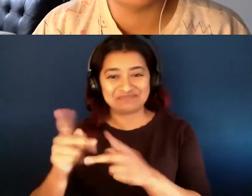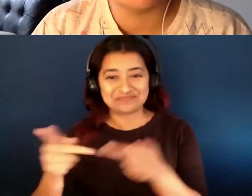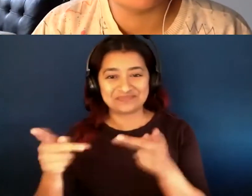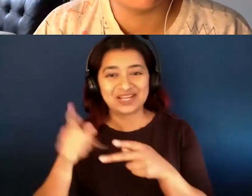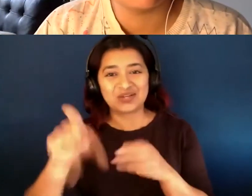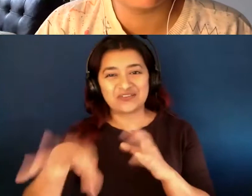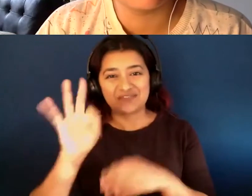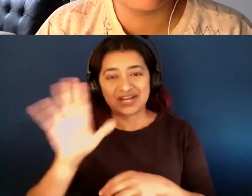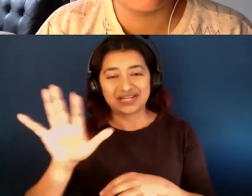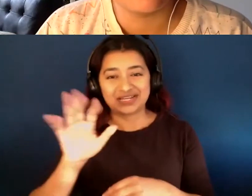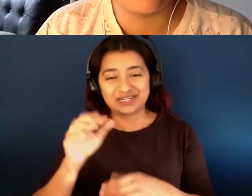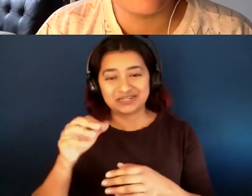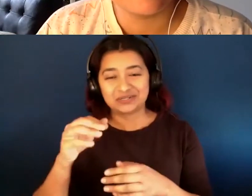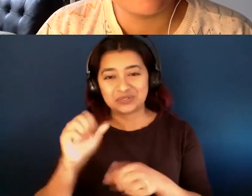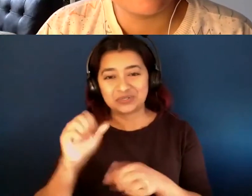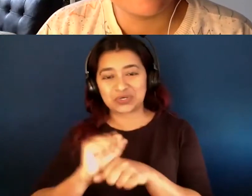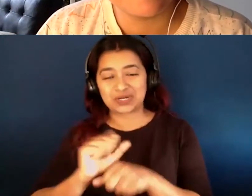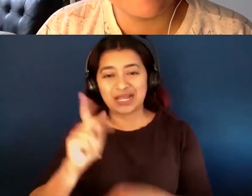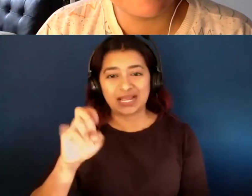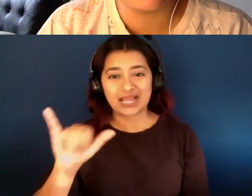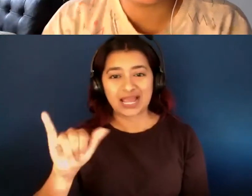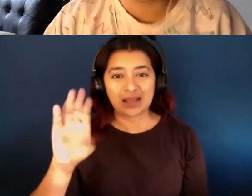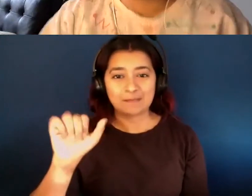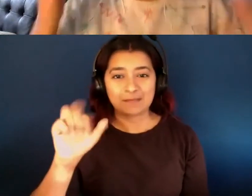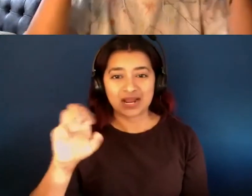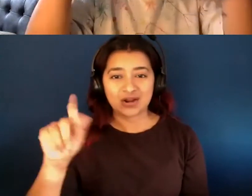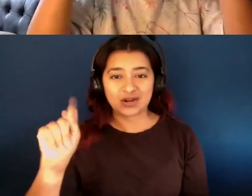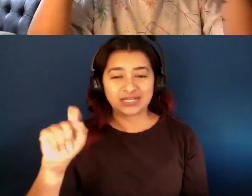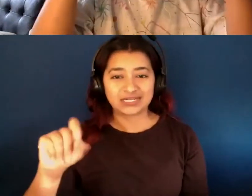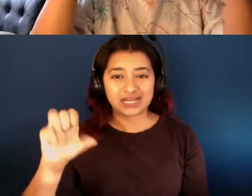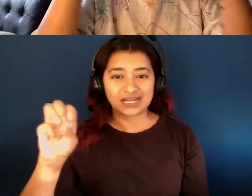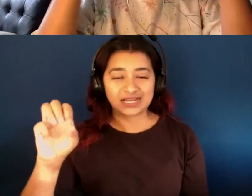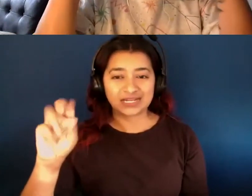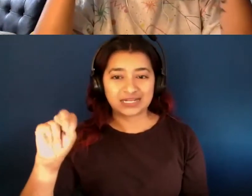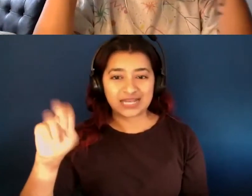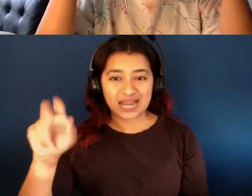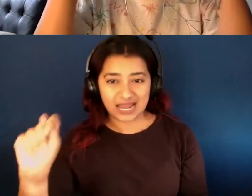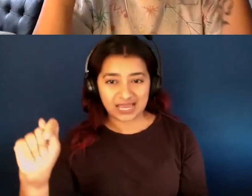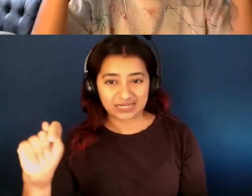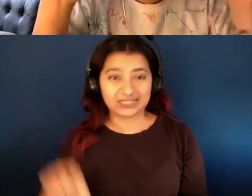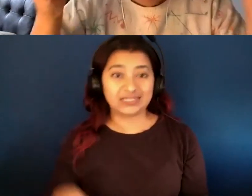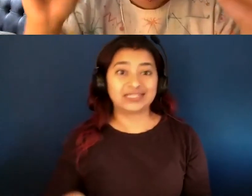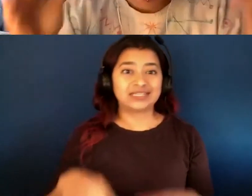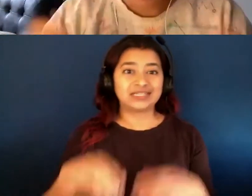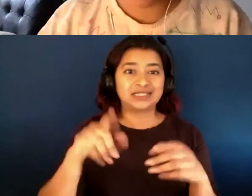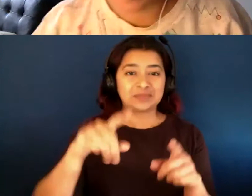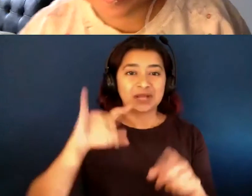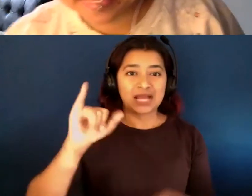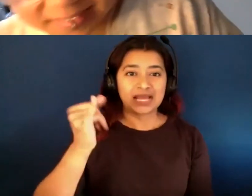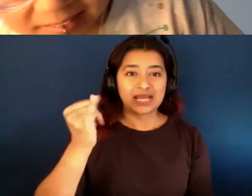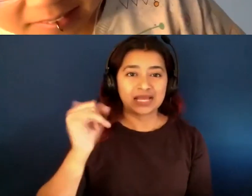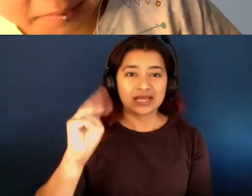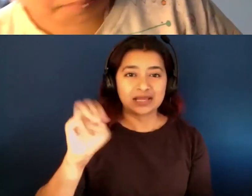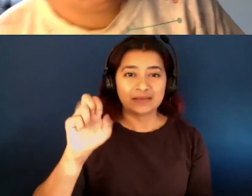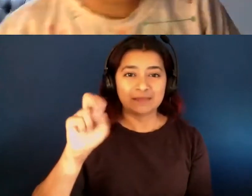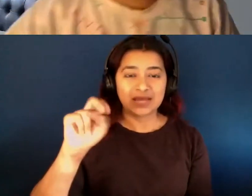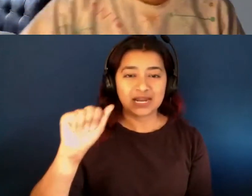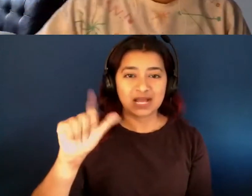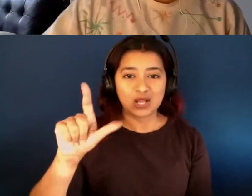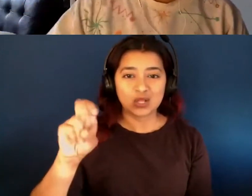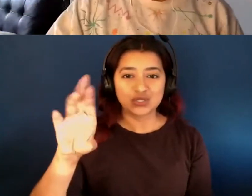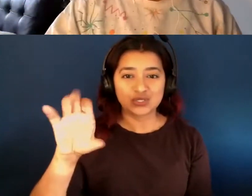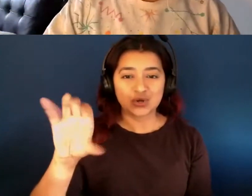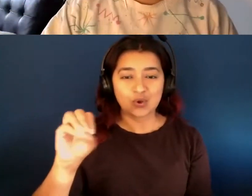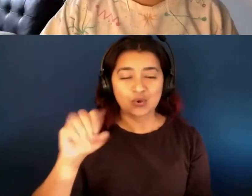kbarrett.net. And then we have the wonderful Ximena Lucero, who is a poet, actor, and cultural worker. Her